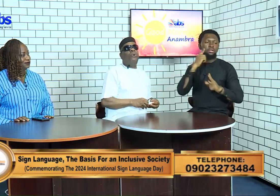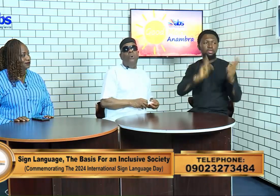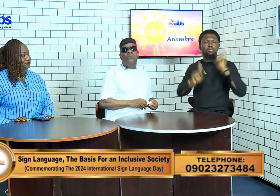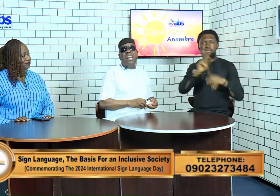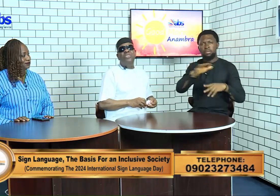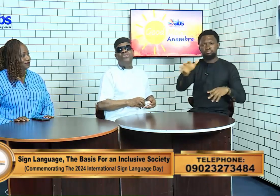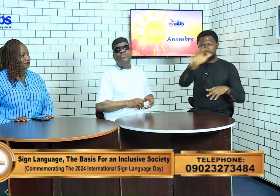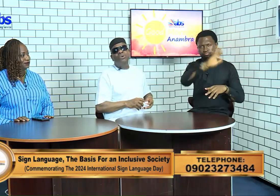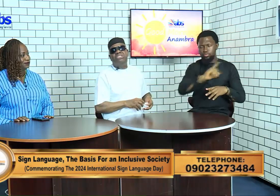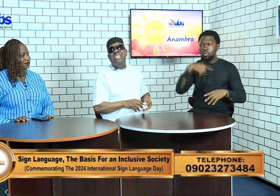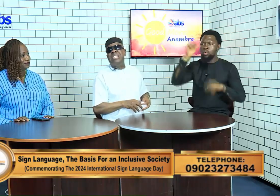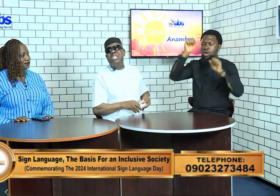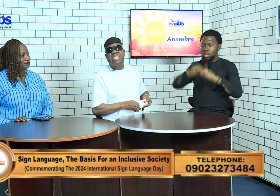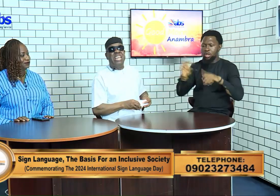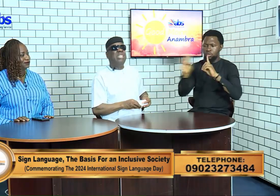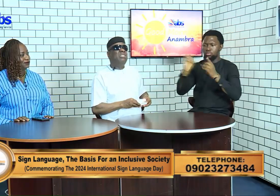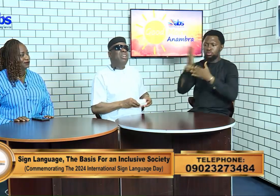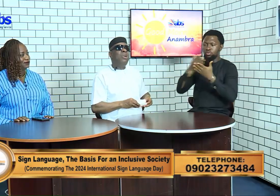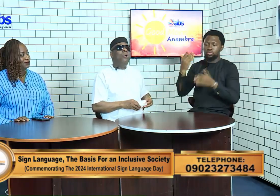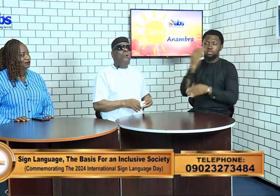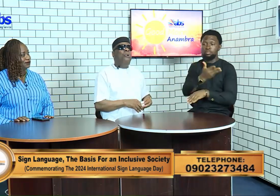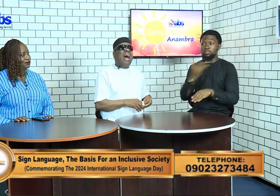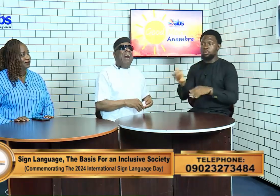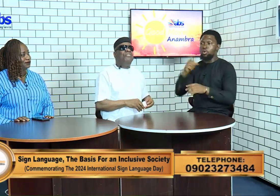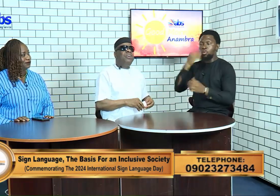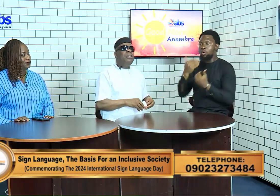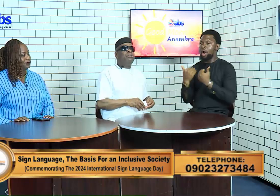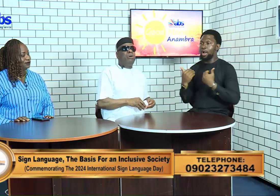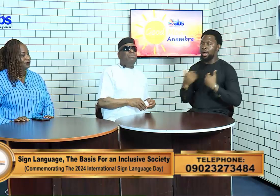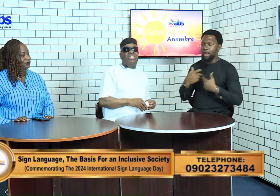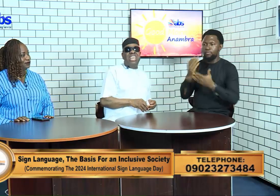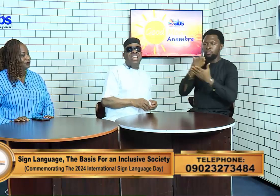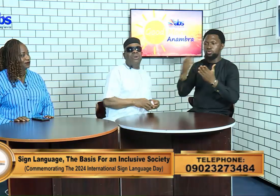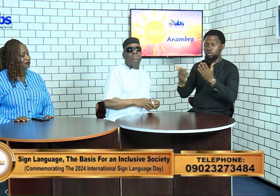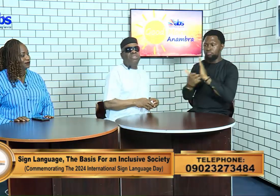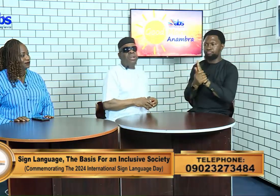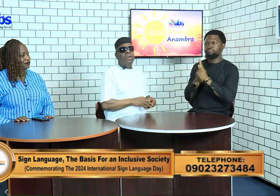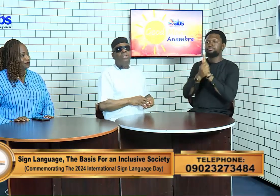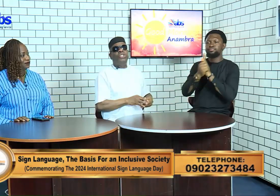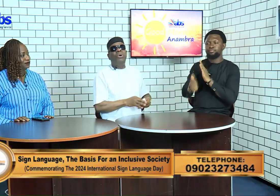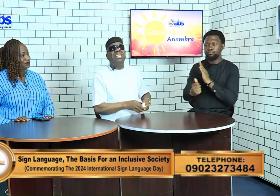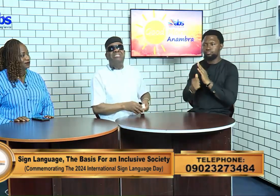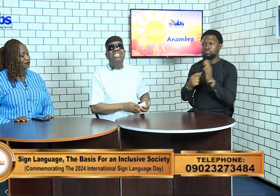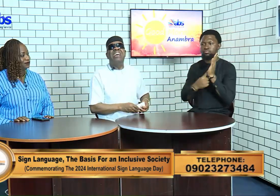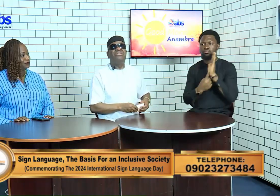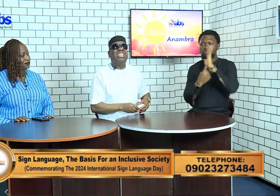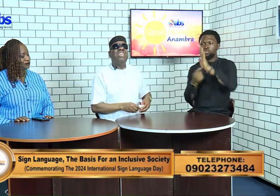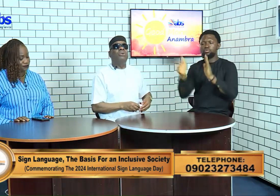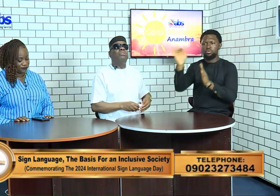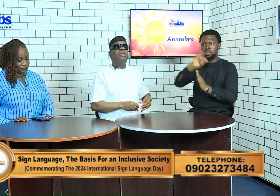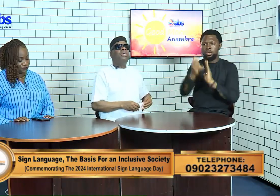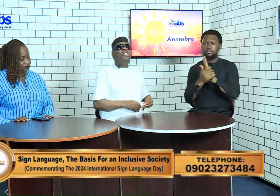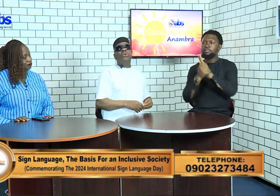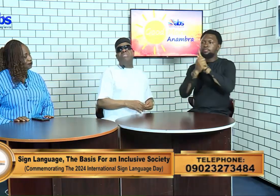people who can do certain things, who have some skills, showcase their